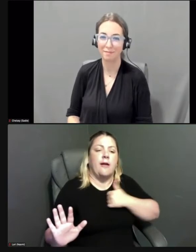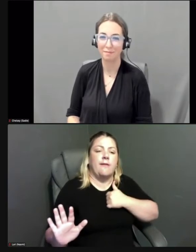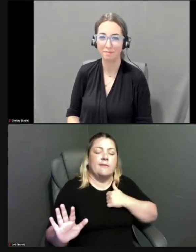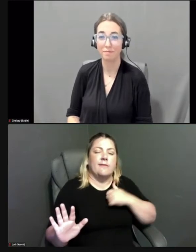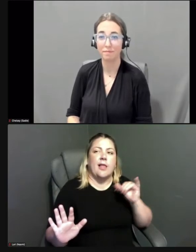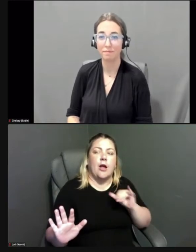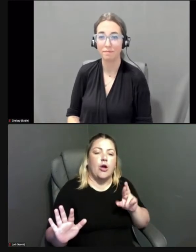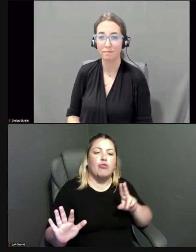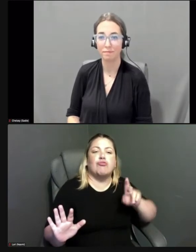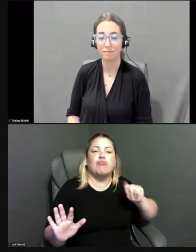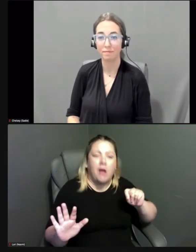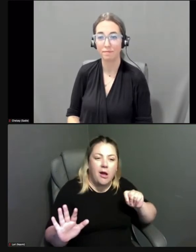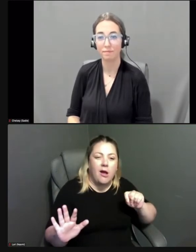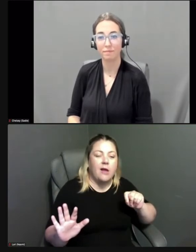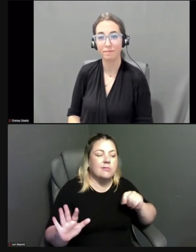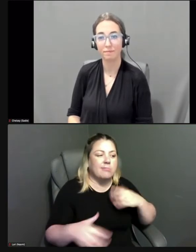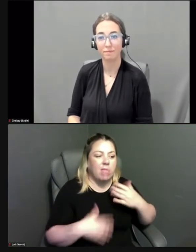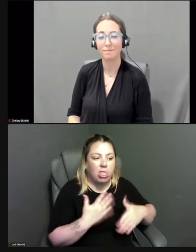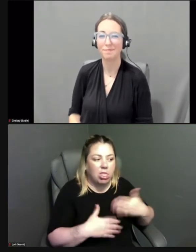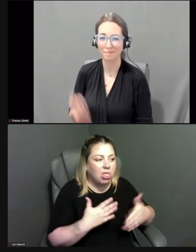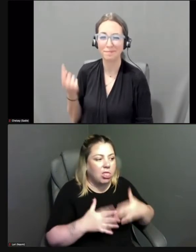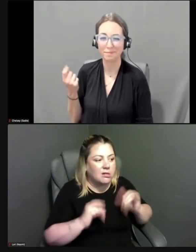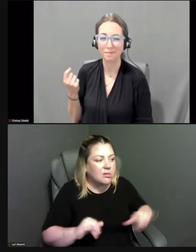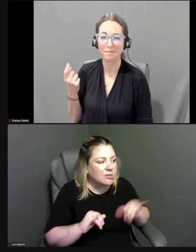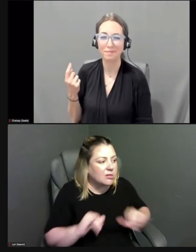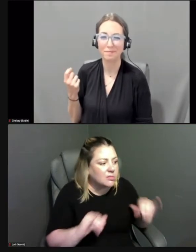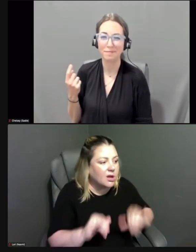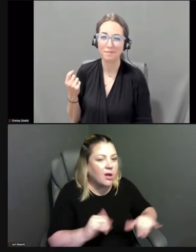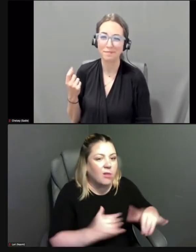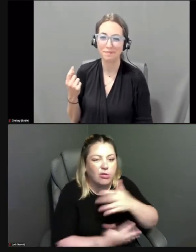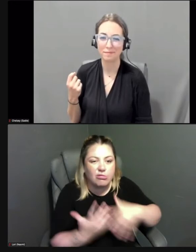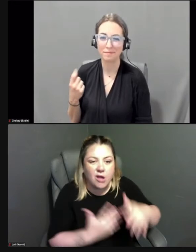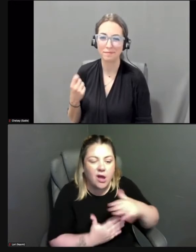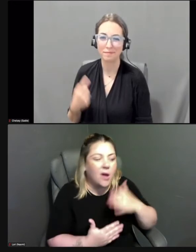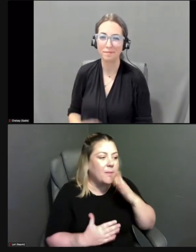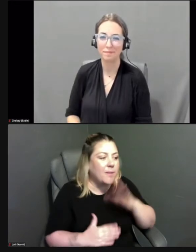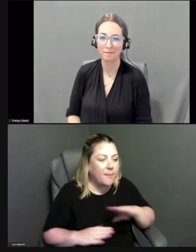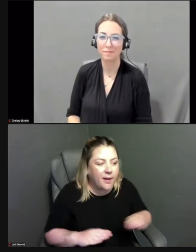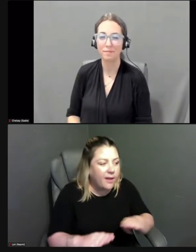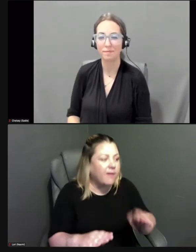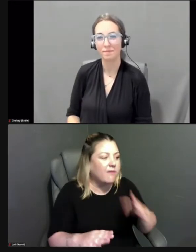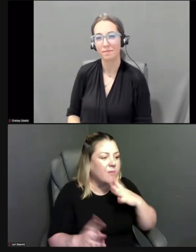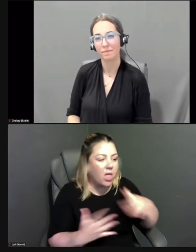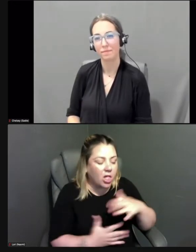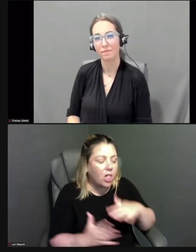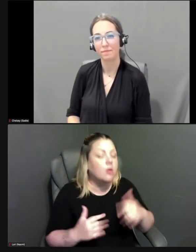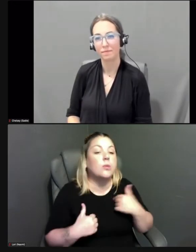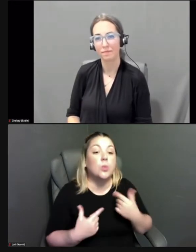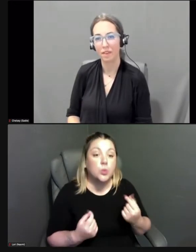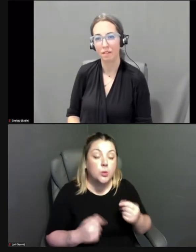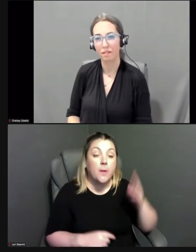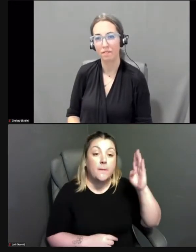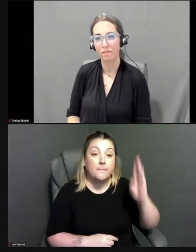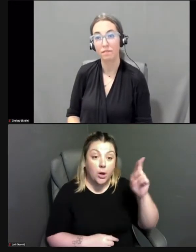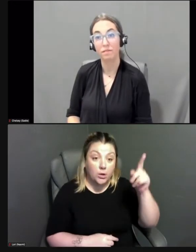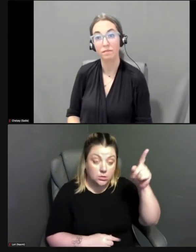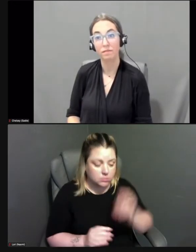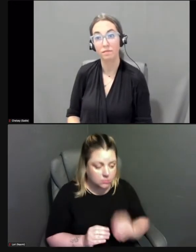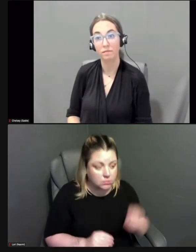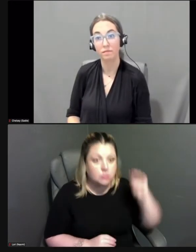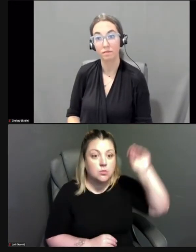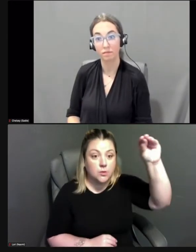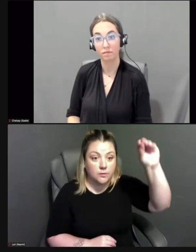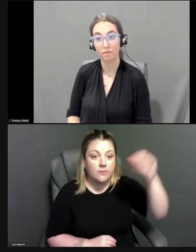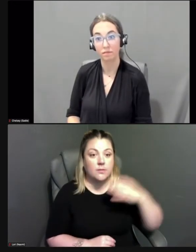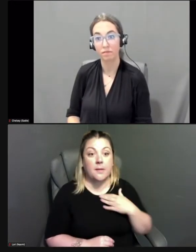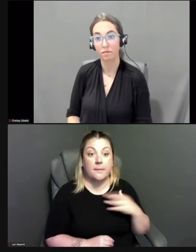some not great behaviors and not great people and all of that stuff. And so I actually moved to Boston with one of my best friends, and